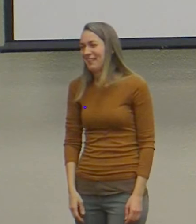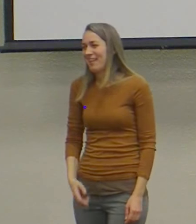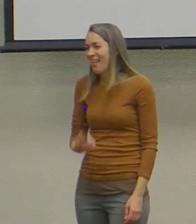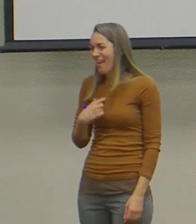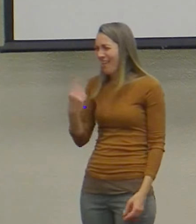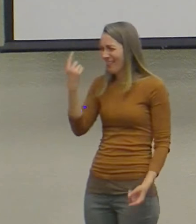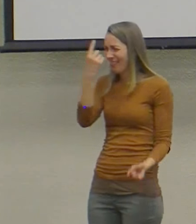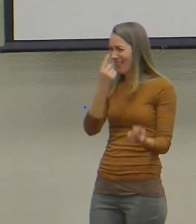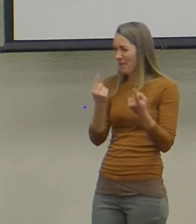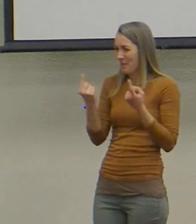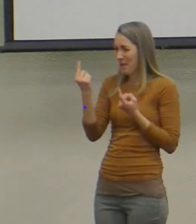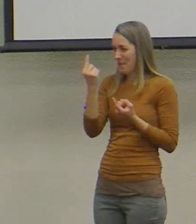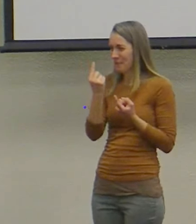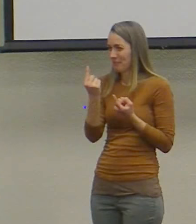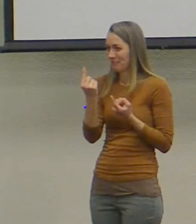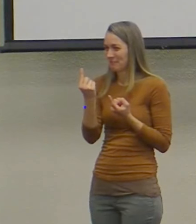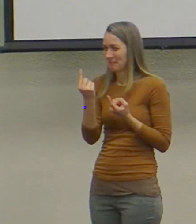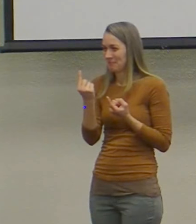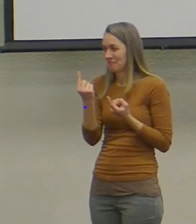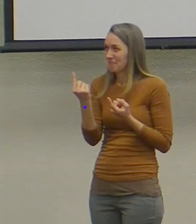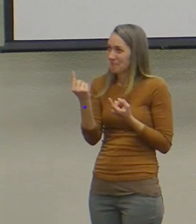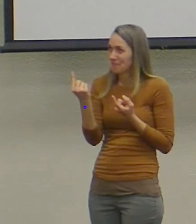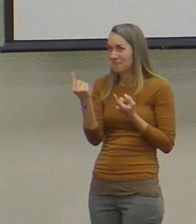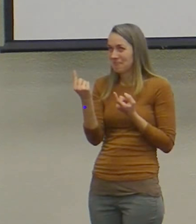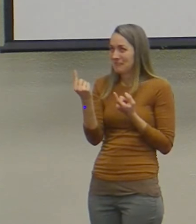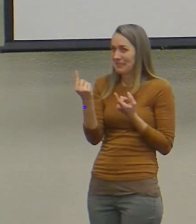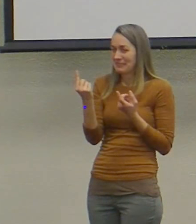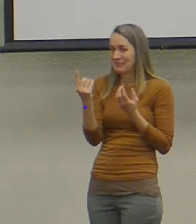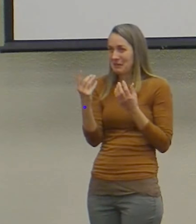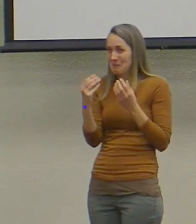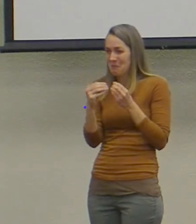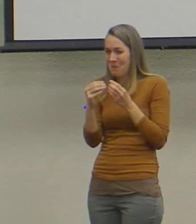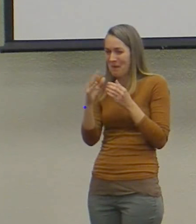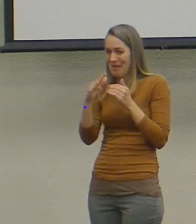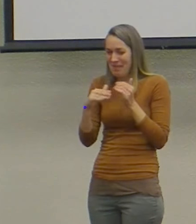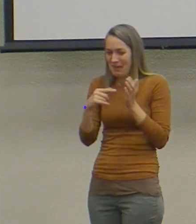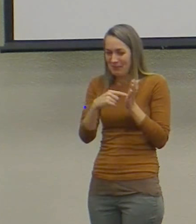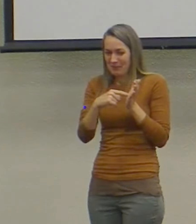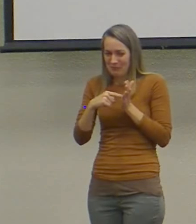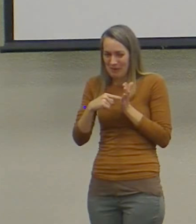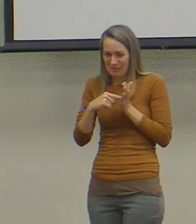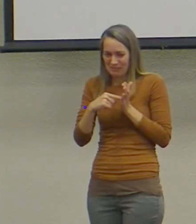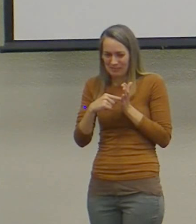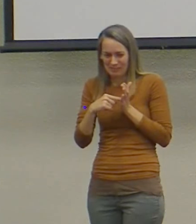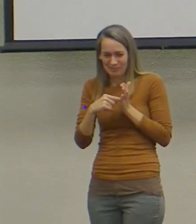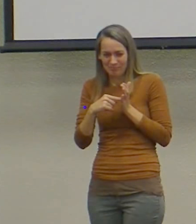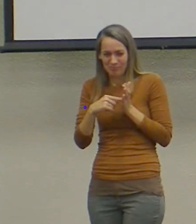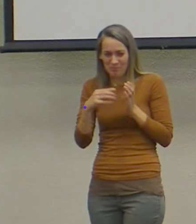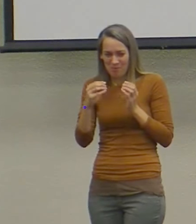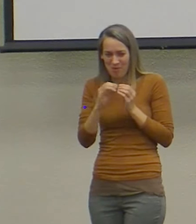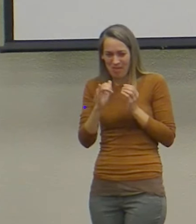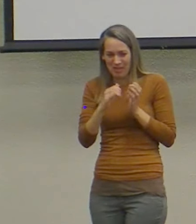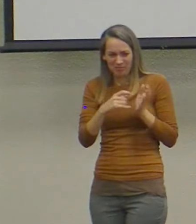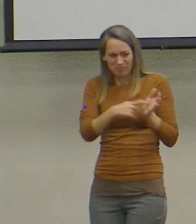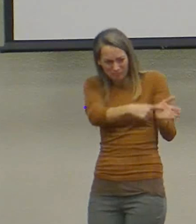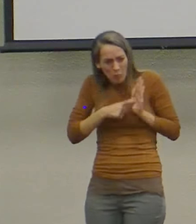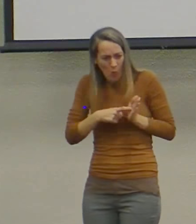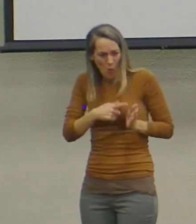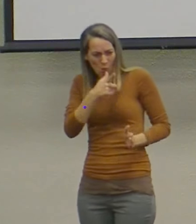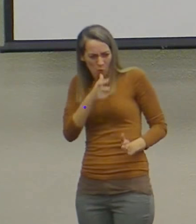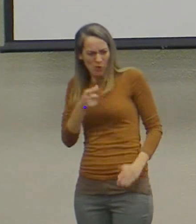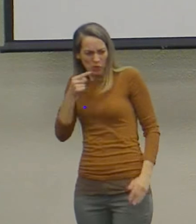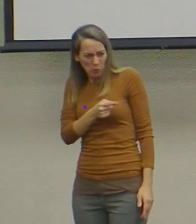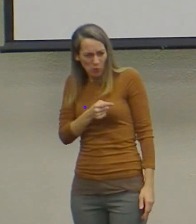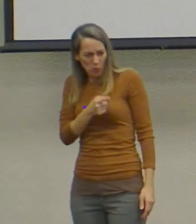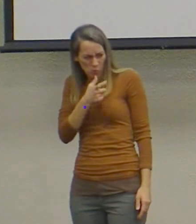think about this is more than a request, a demand. Who are you? Well, that's Ruth. Can you see